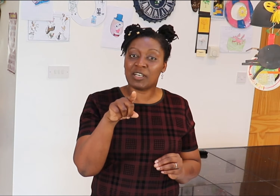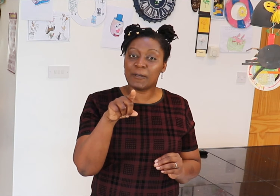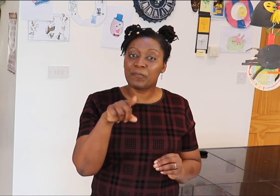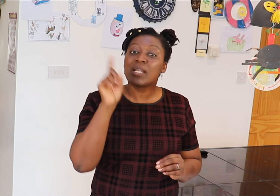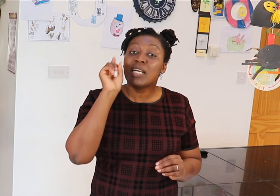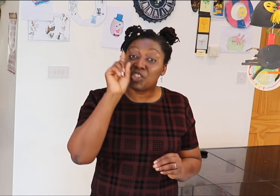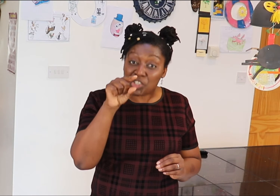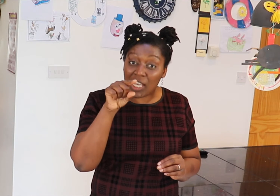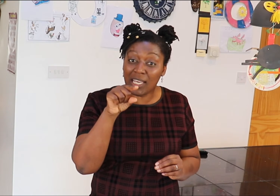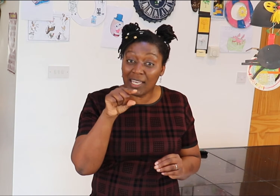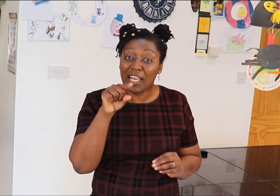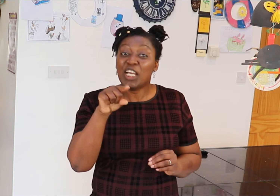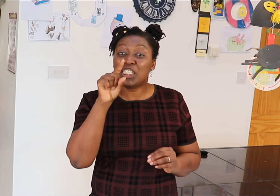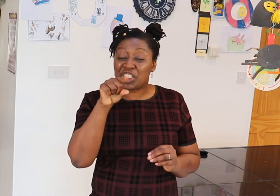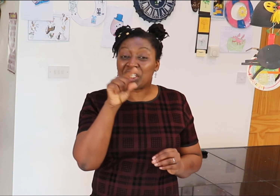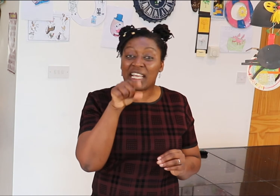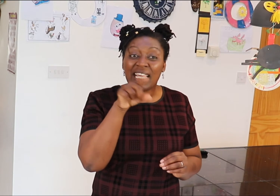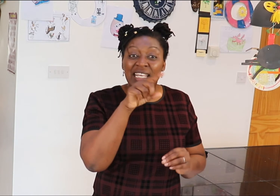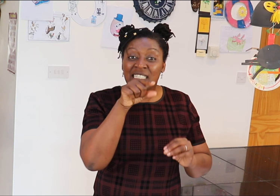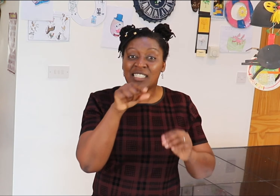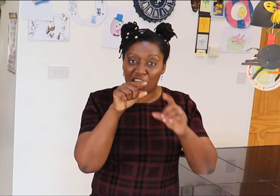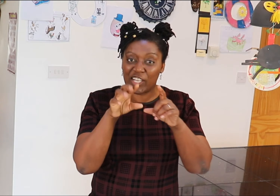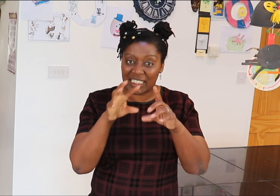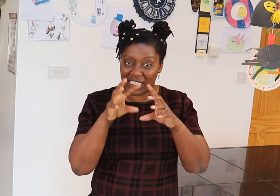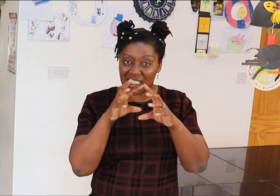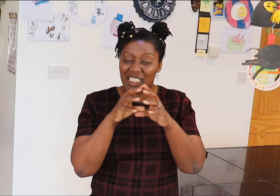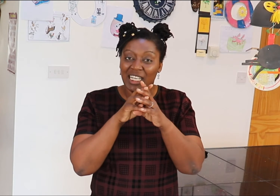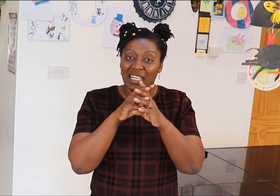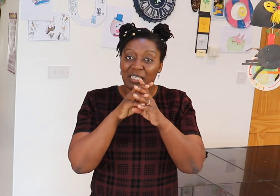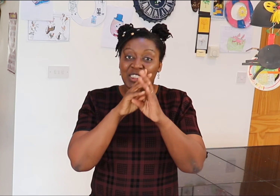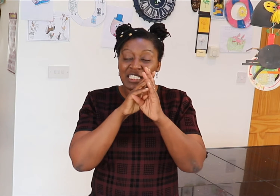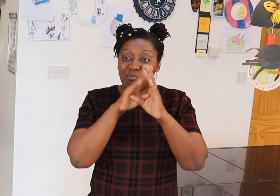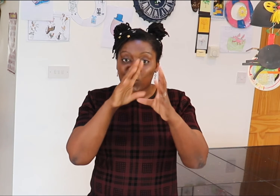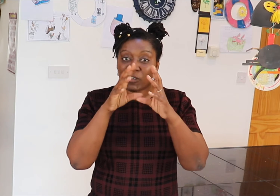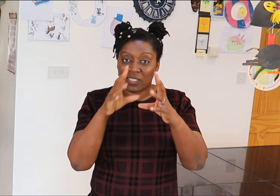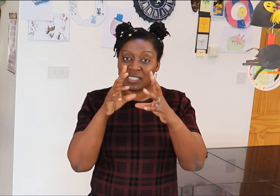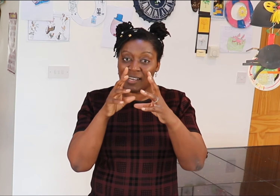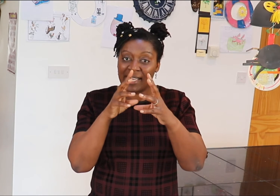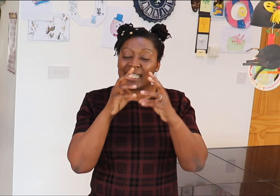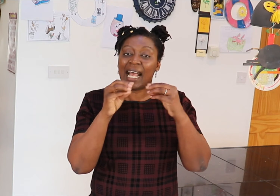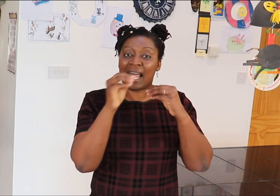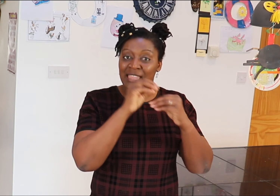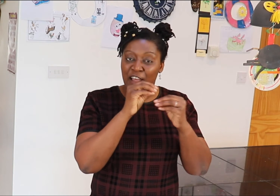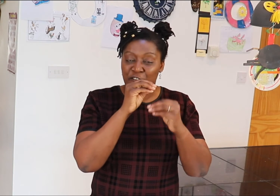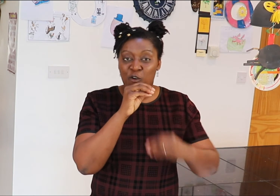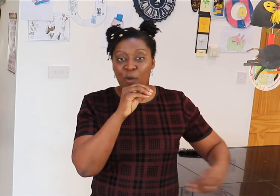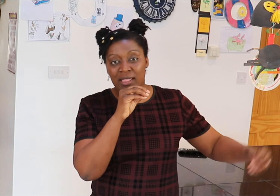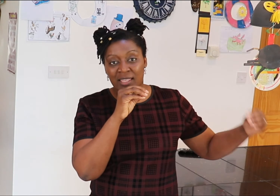limiter, she designed it. She did most of the design, and therefore, when